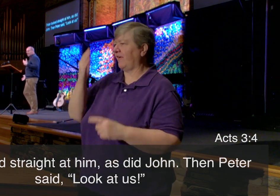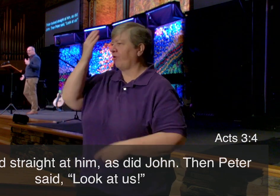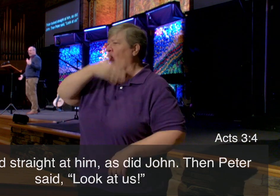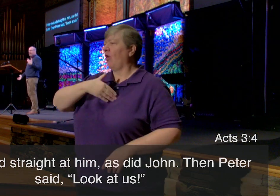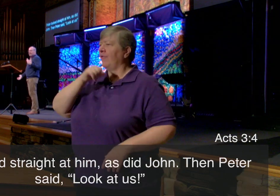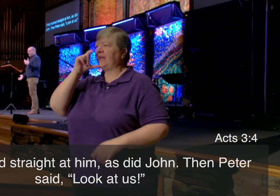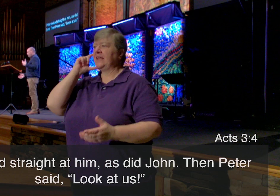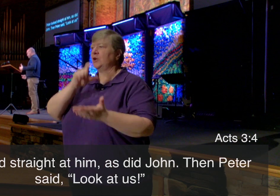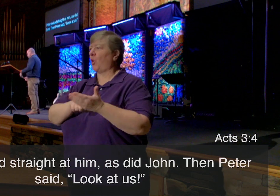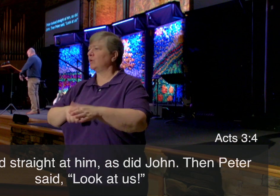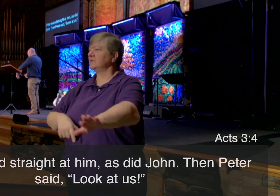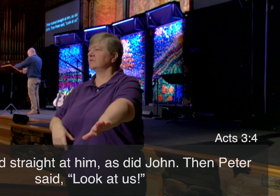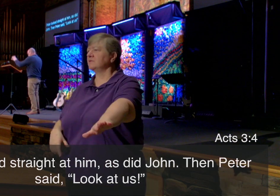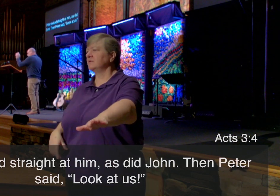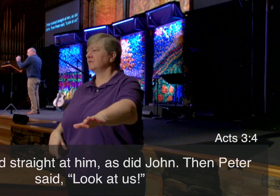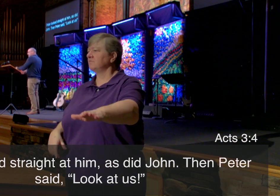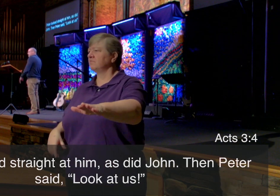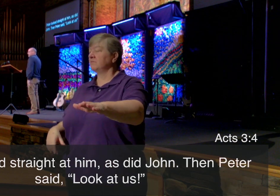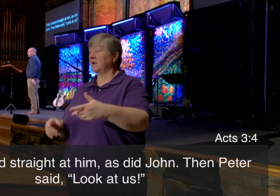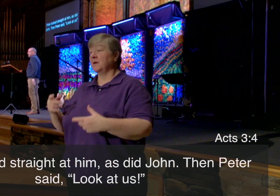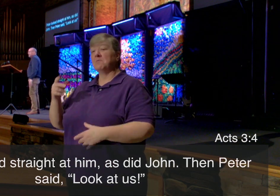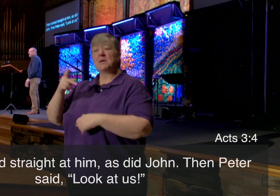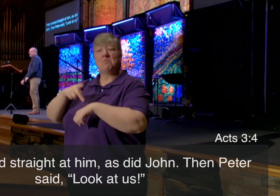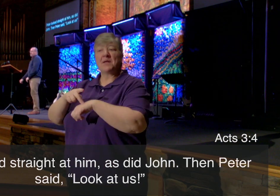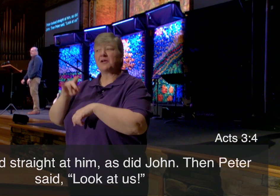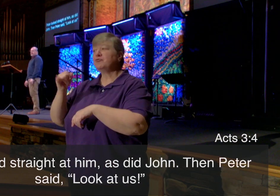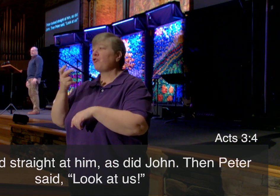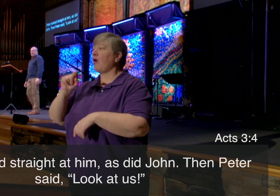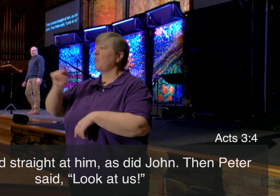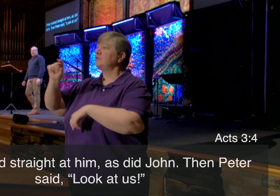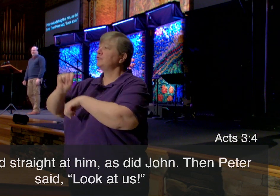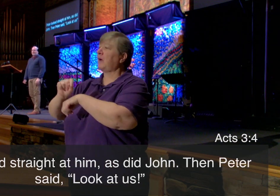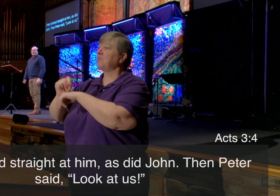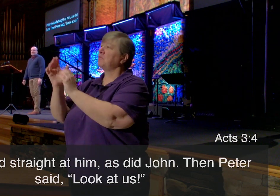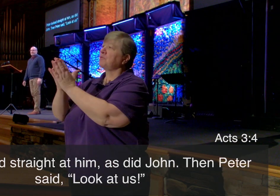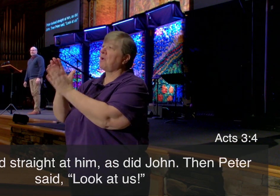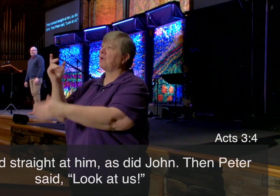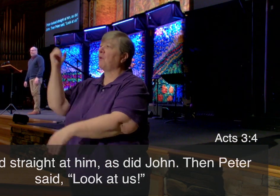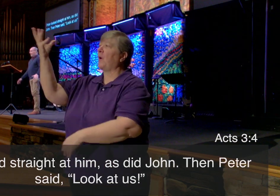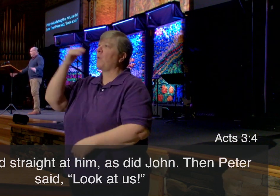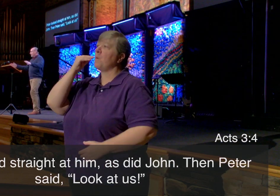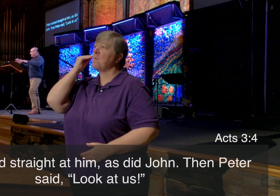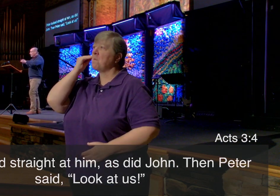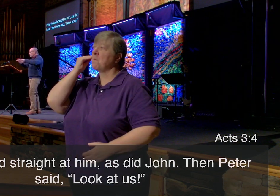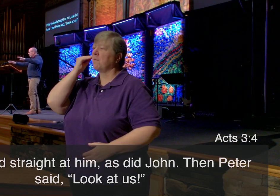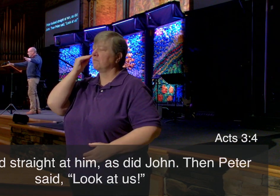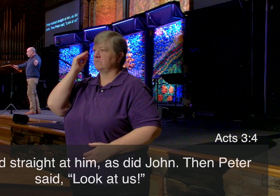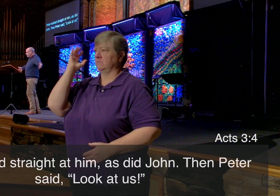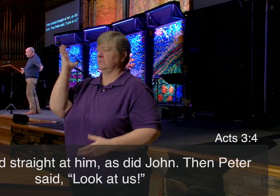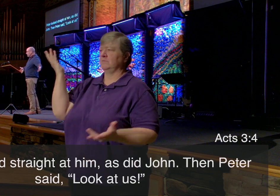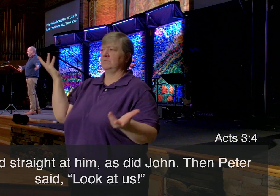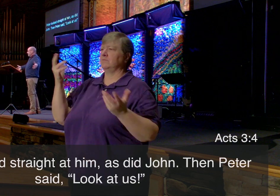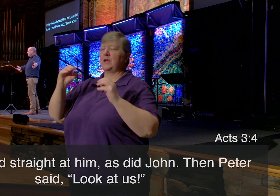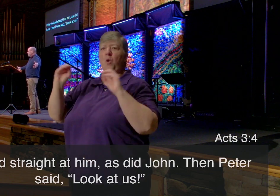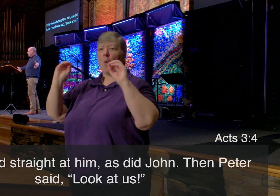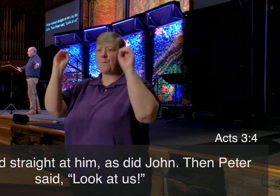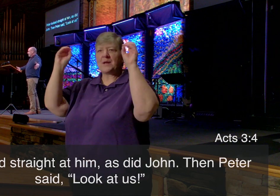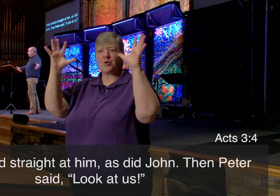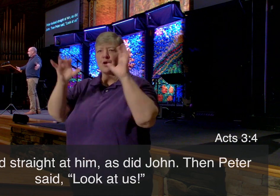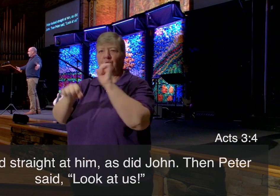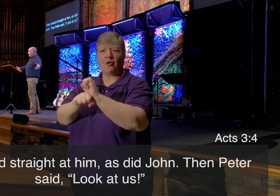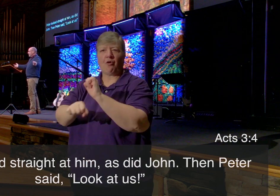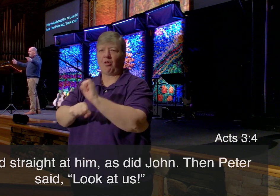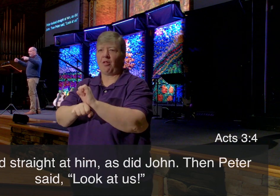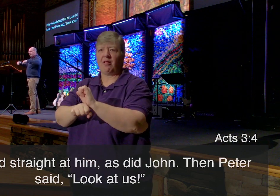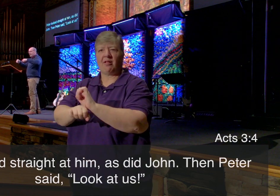not notice this guy. Peter and John went to church, they prayed, and then they went home. There would have been no